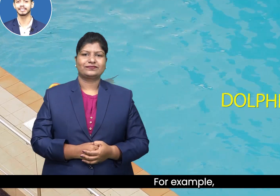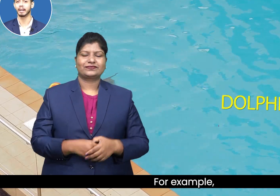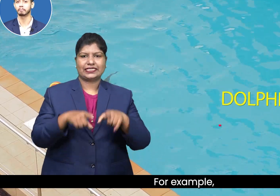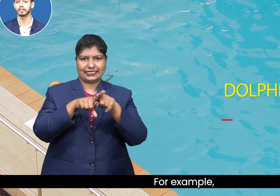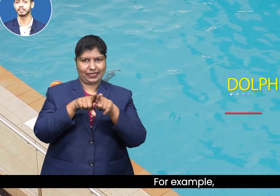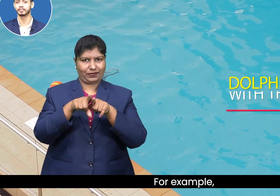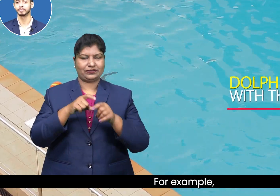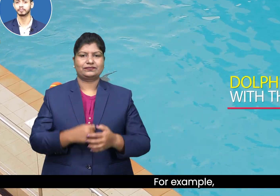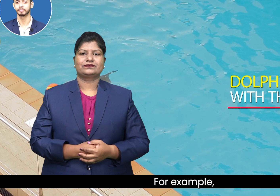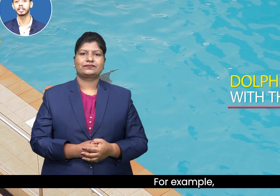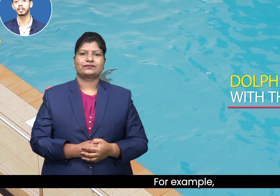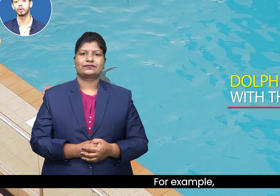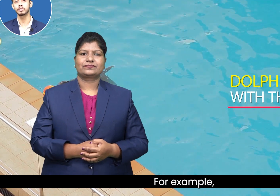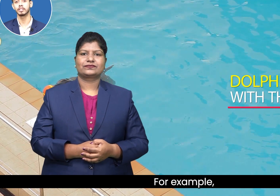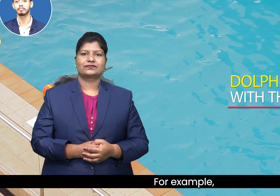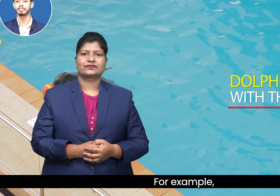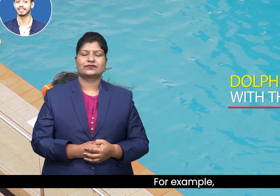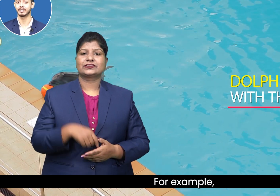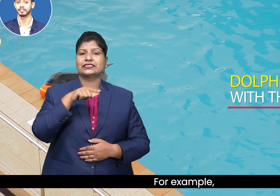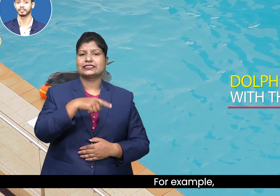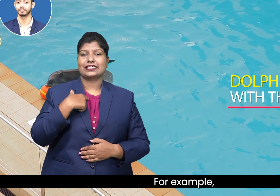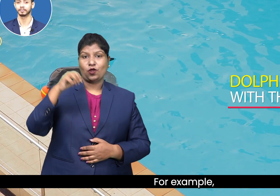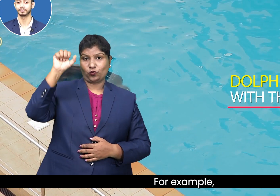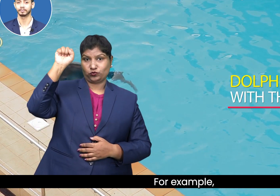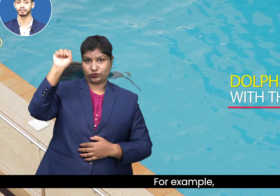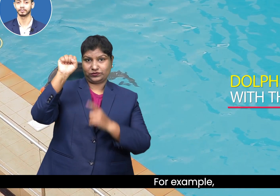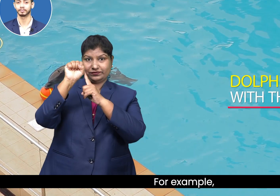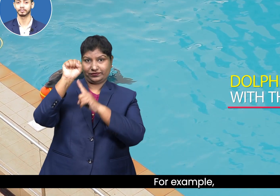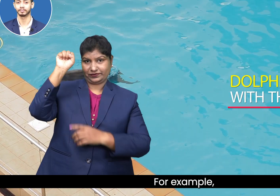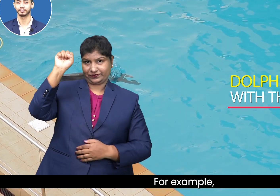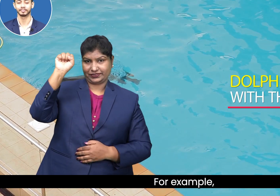For example, the closed fist